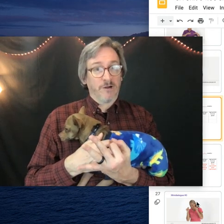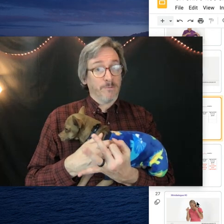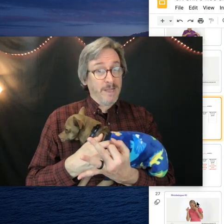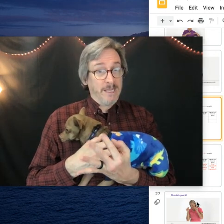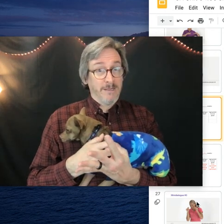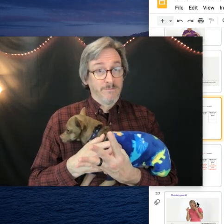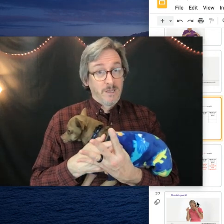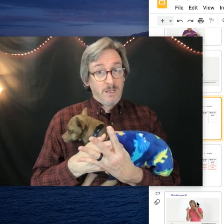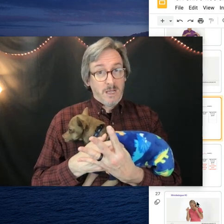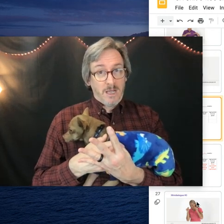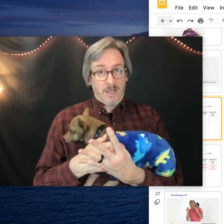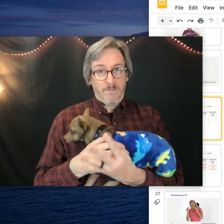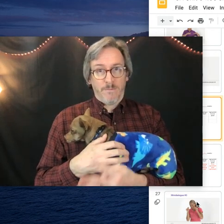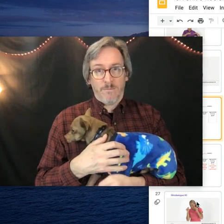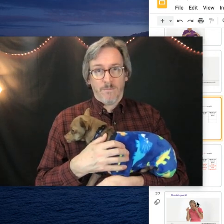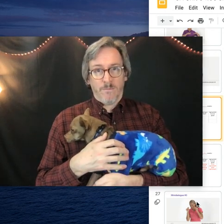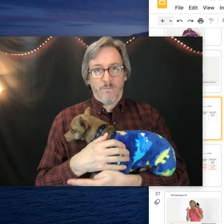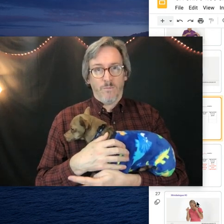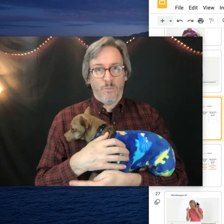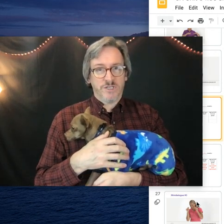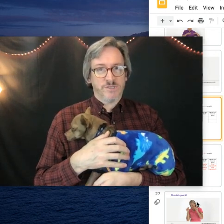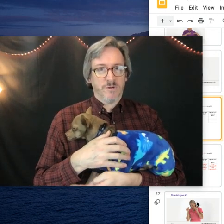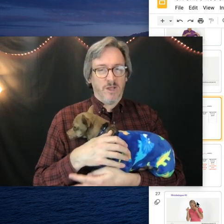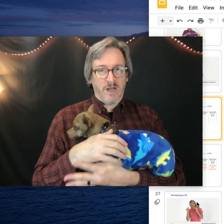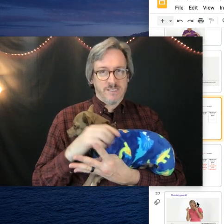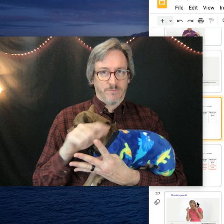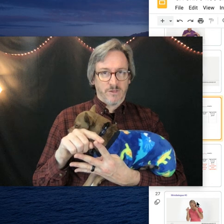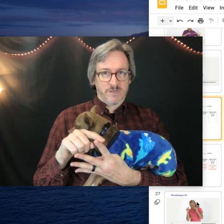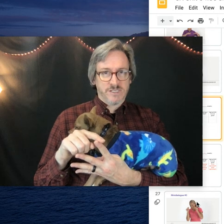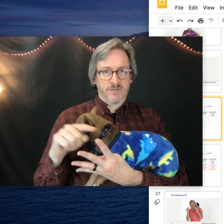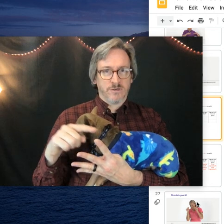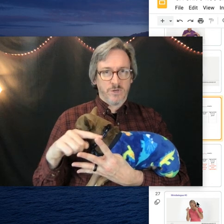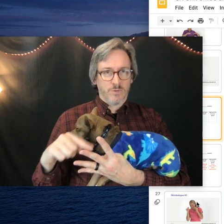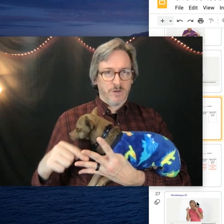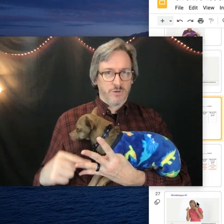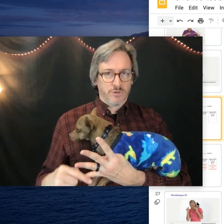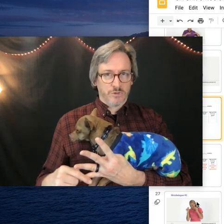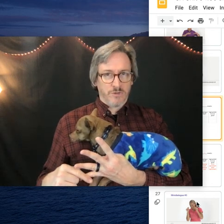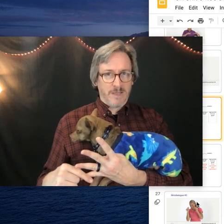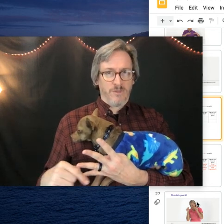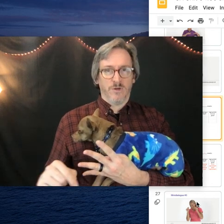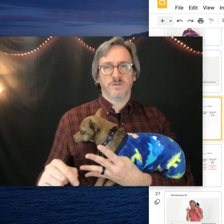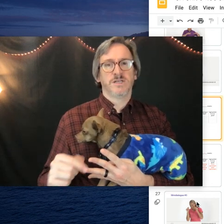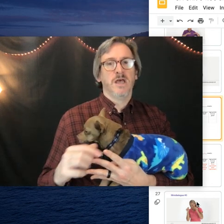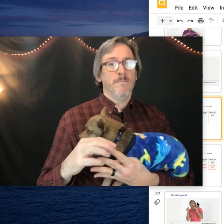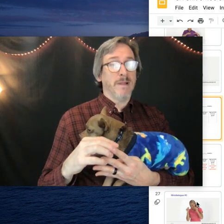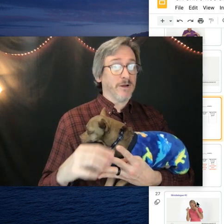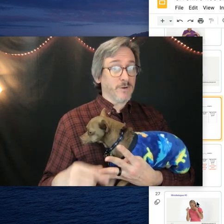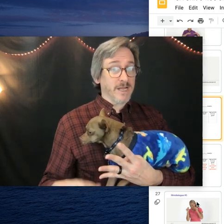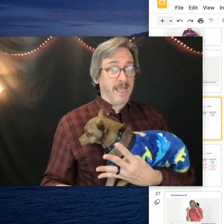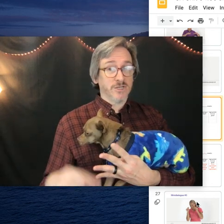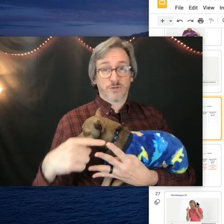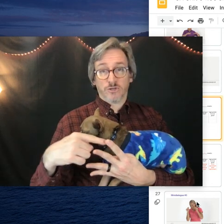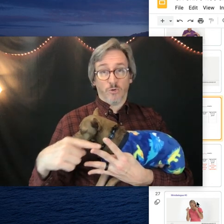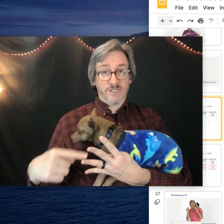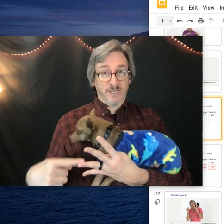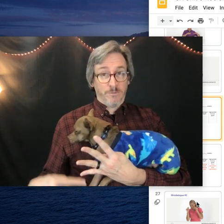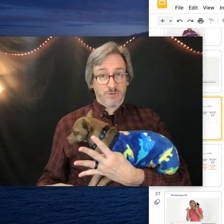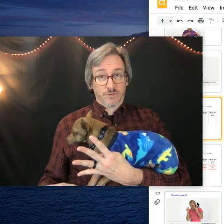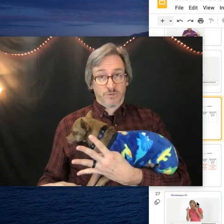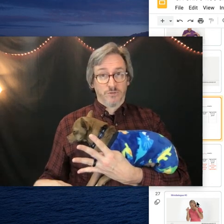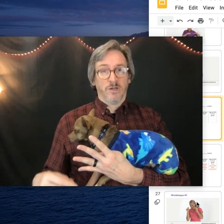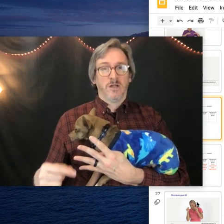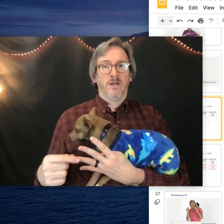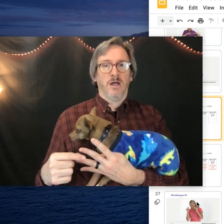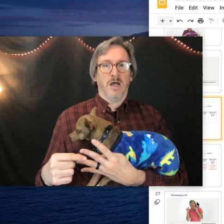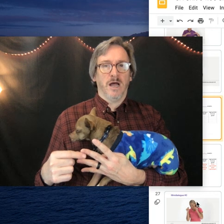ring finger, and pinky, which is it brother or sister? Which one? Label those. Married or engaged or single.